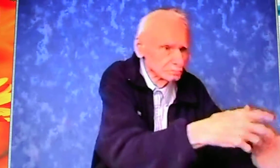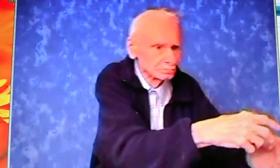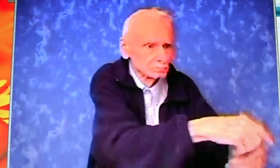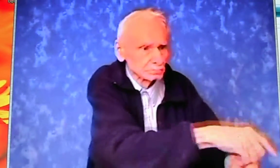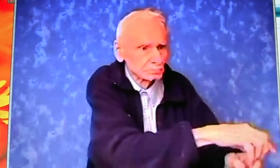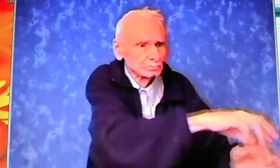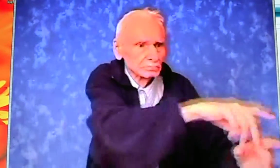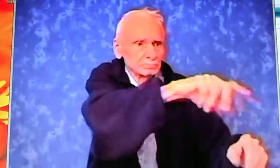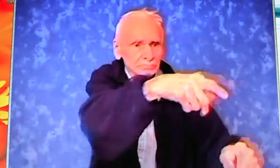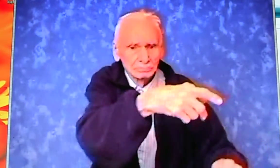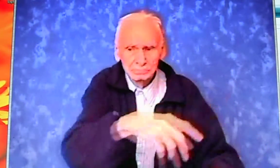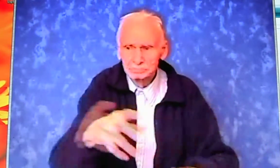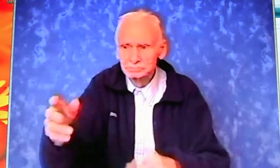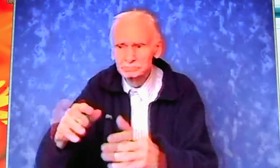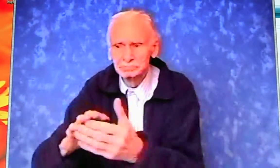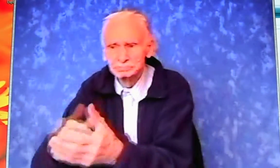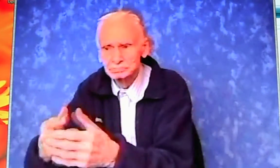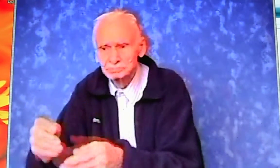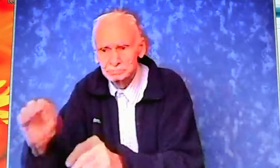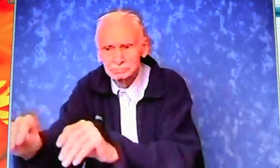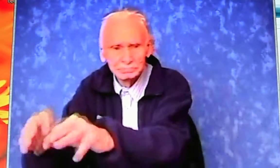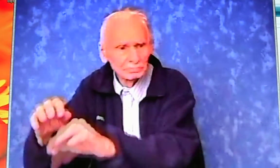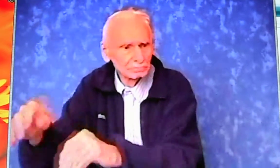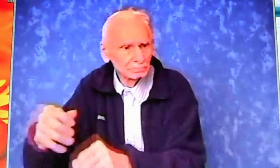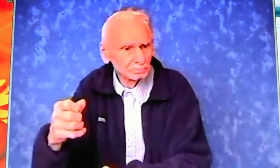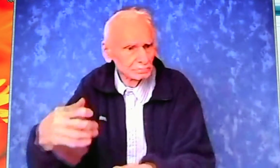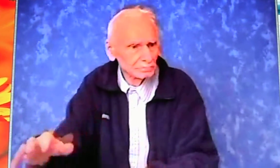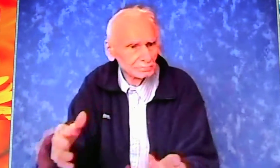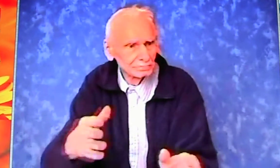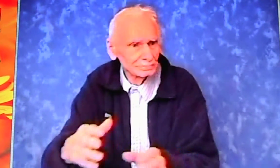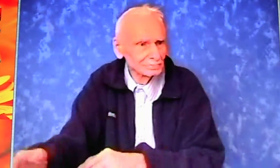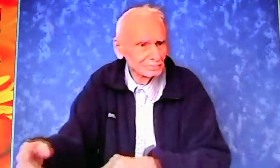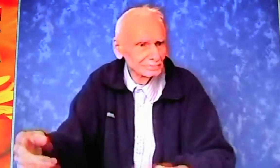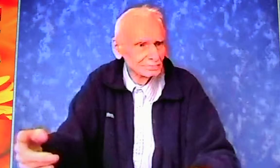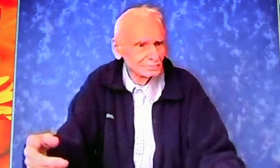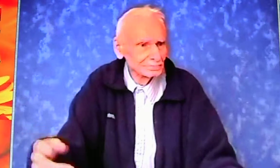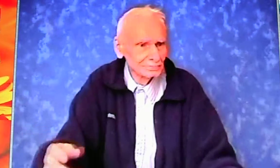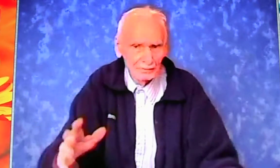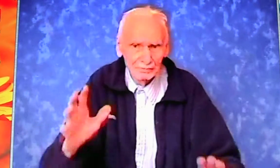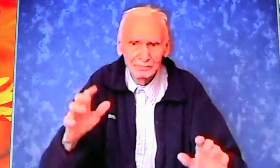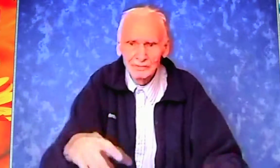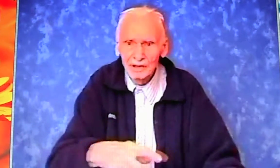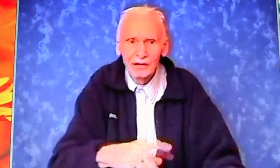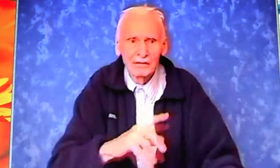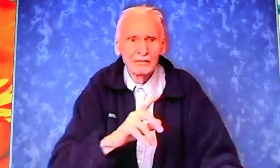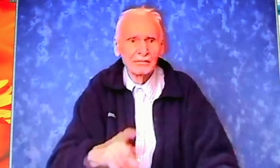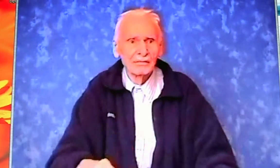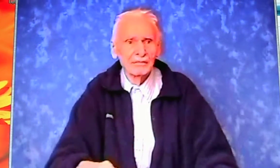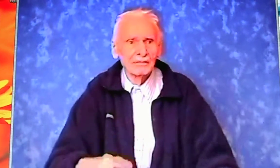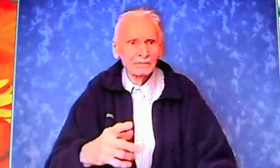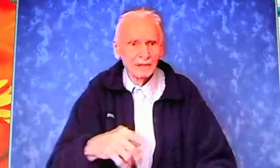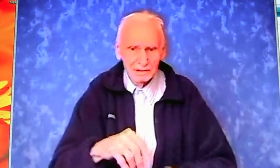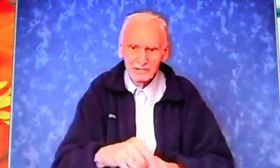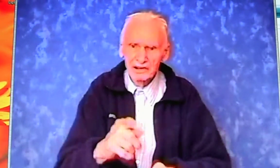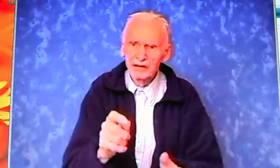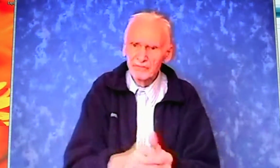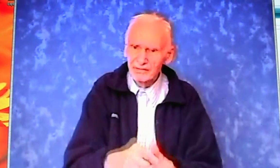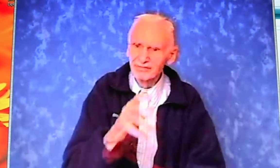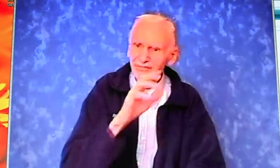So we went to visit him, and we were able to go and help out on the farm some, feeding the cattle